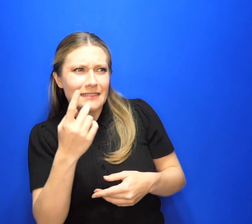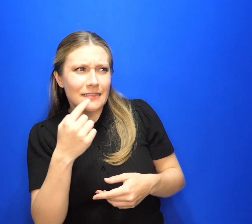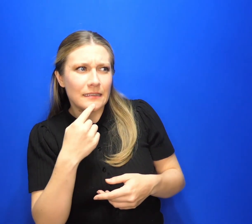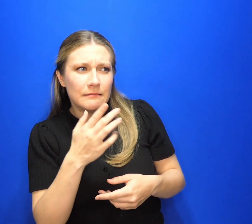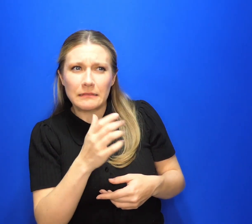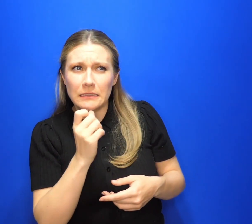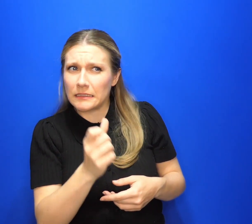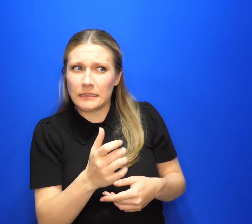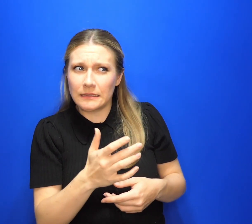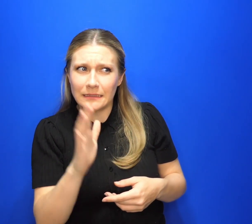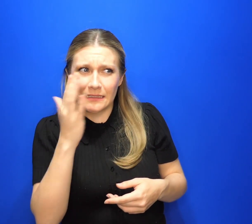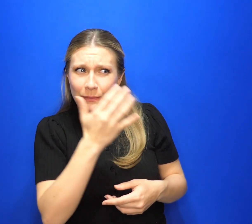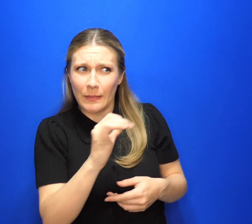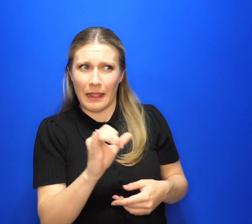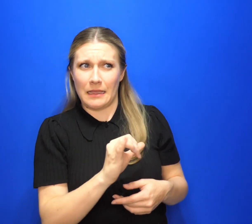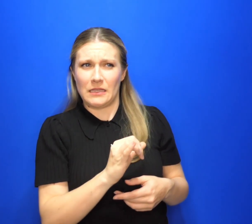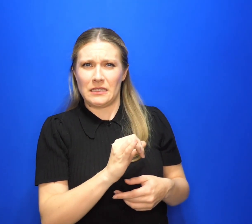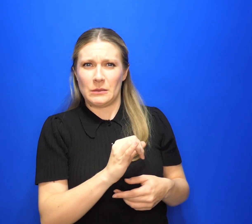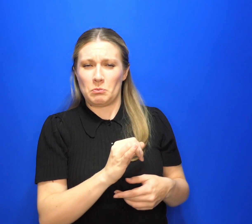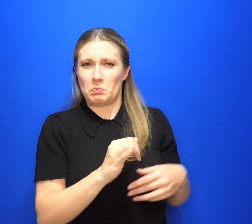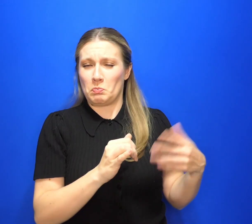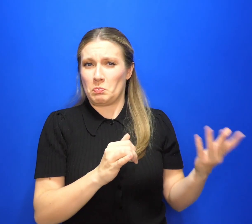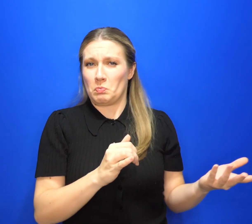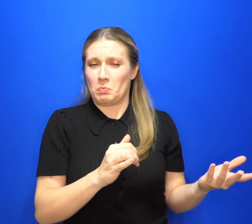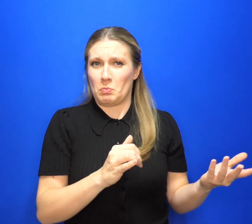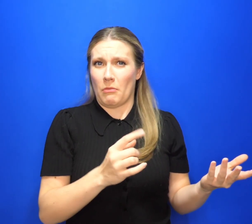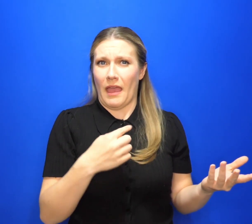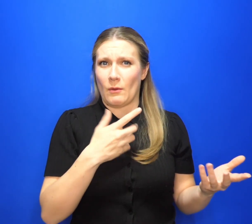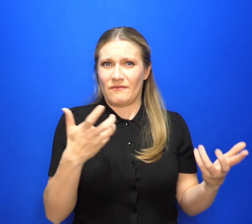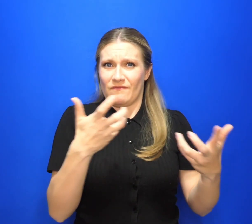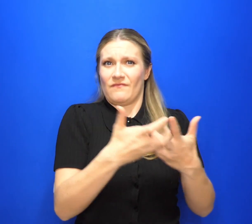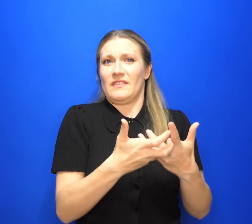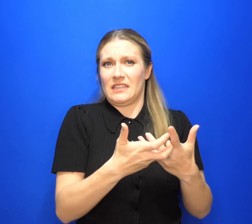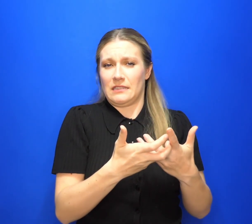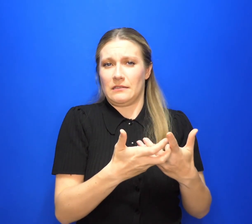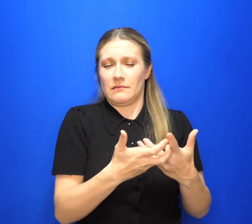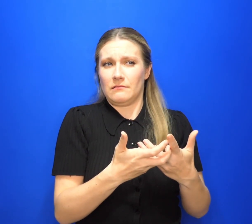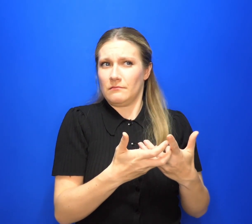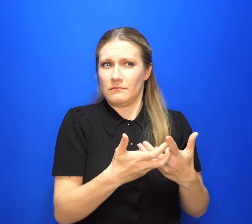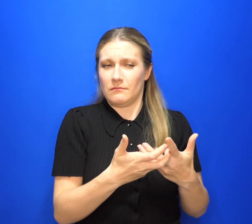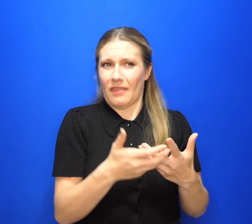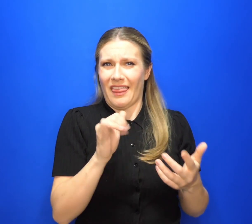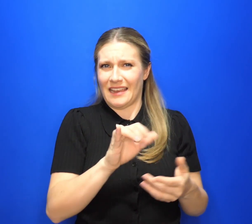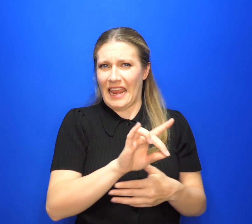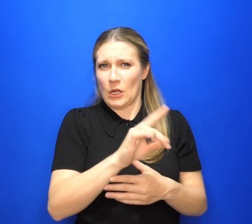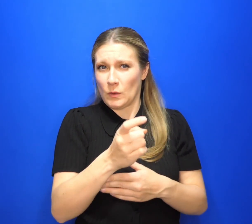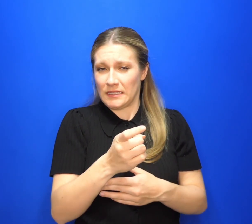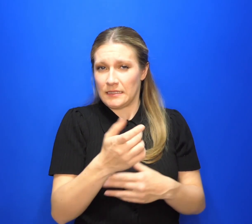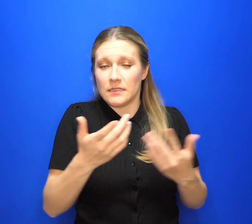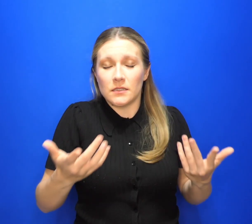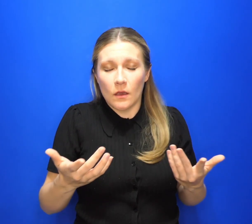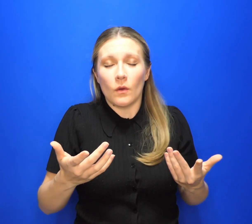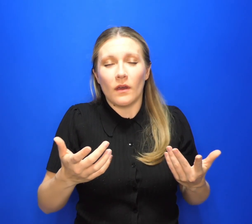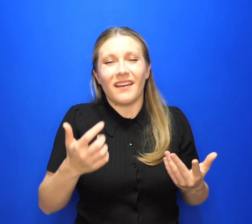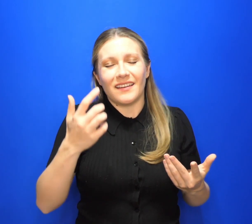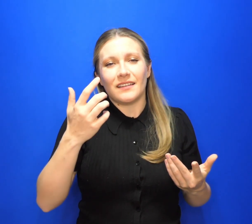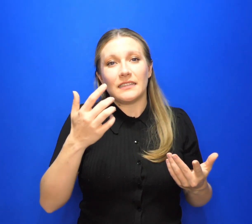to be what I would fit into for a diagnosis. I think teaching